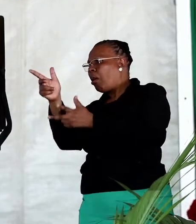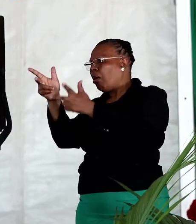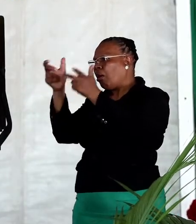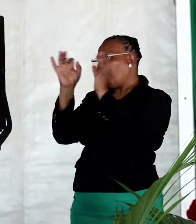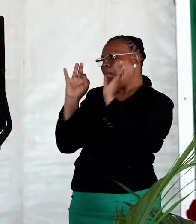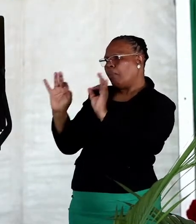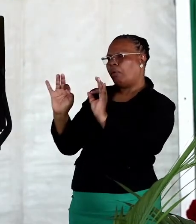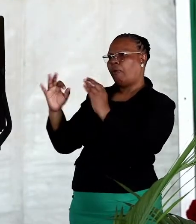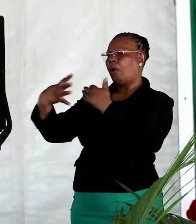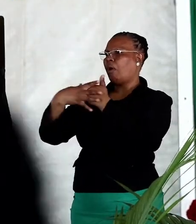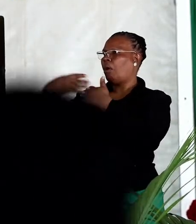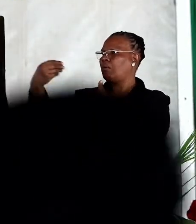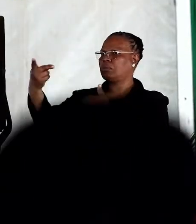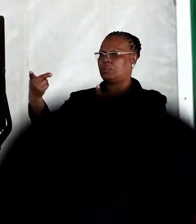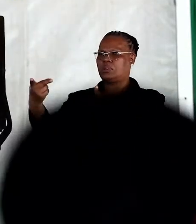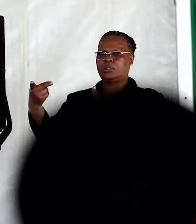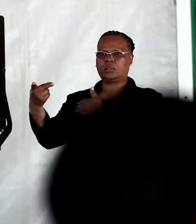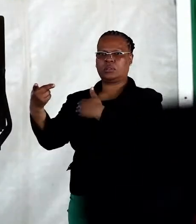apho.